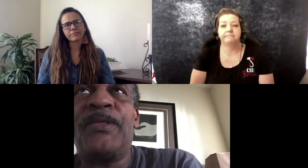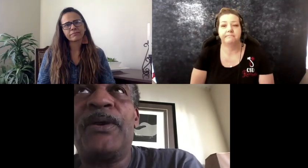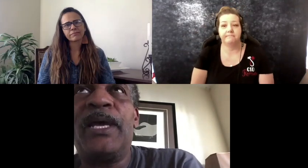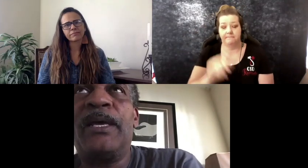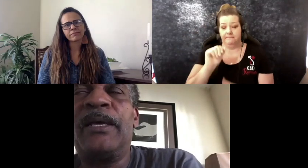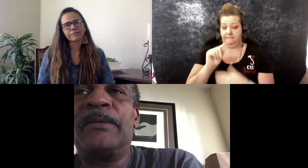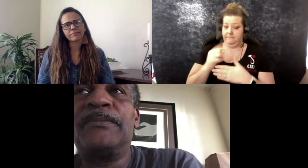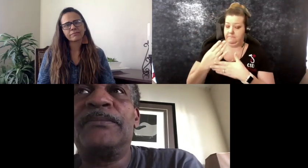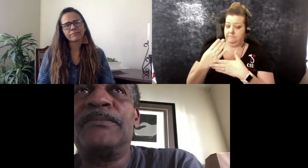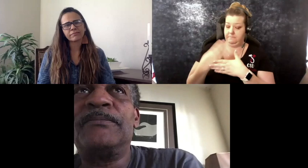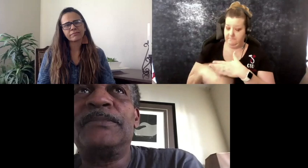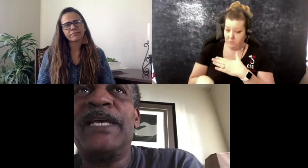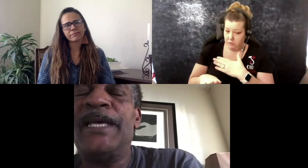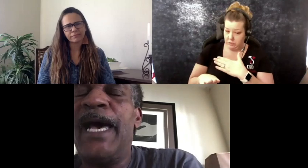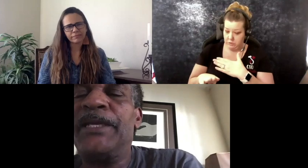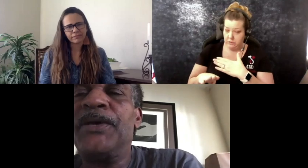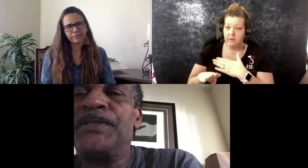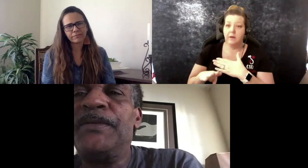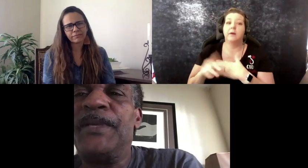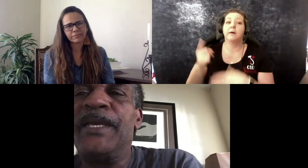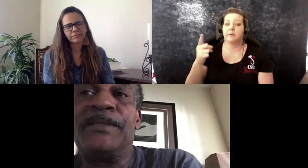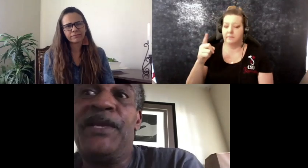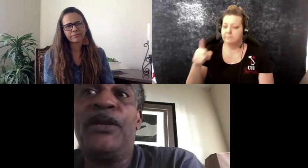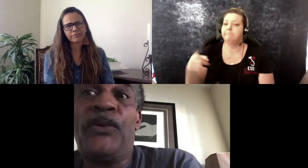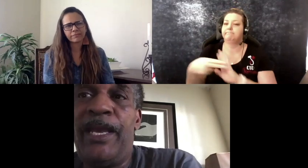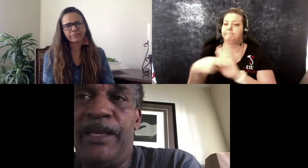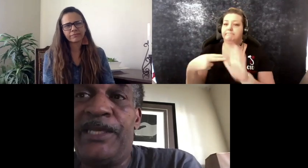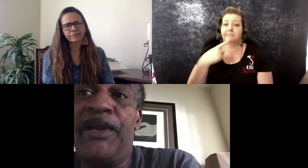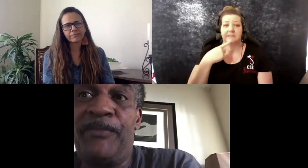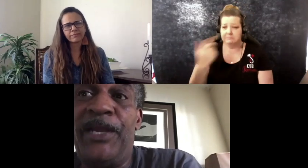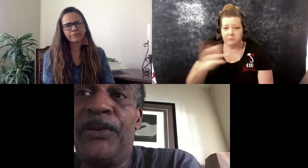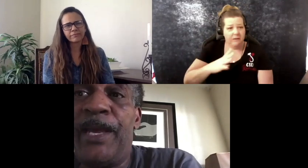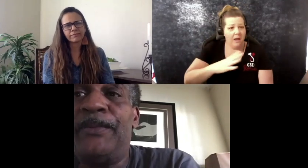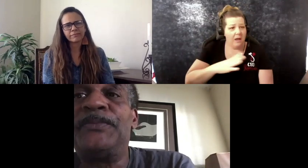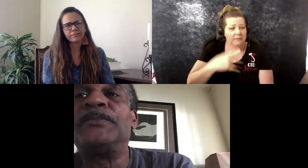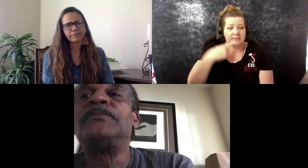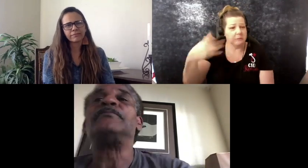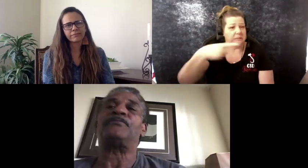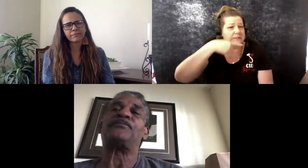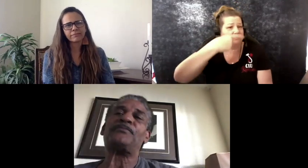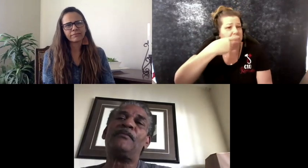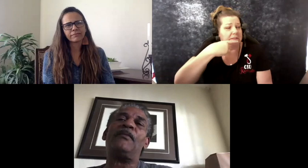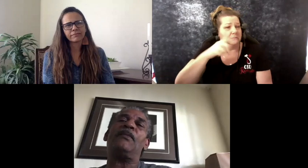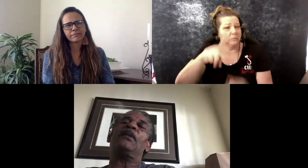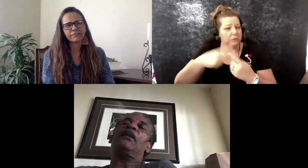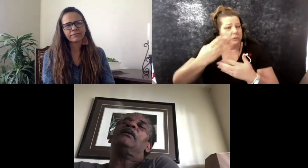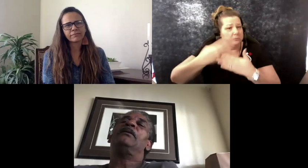birth, they diagnosed him as being okay, his hearing being okay.